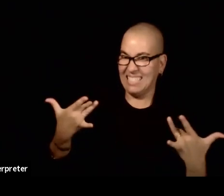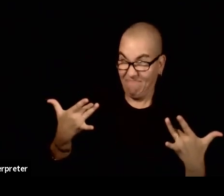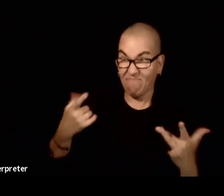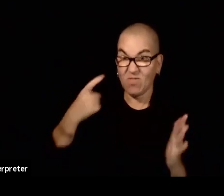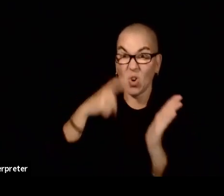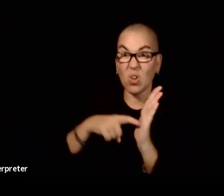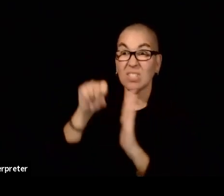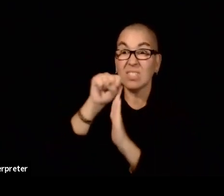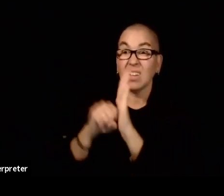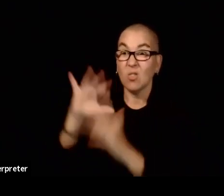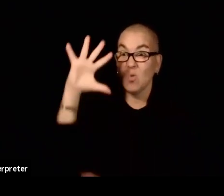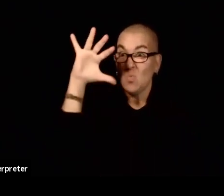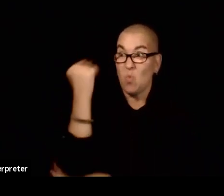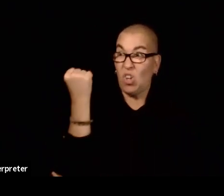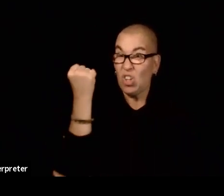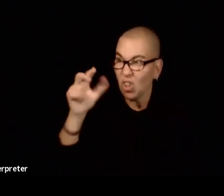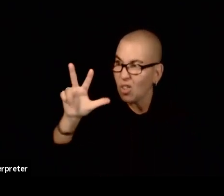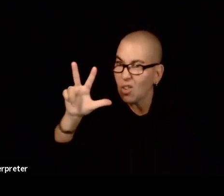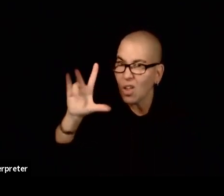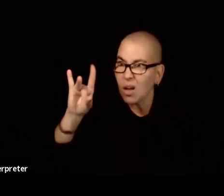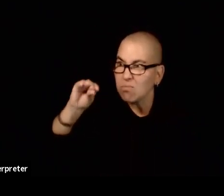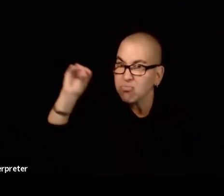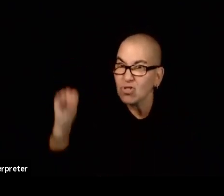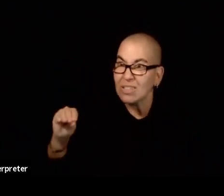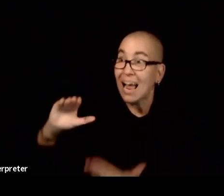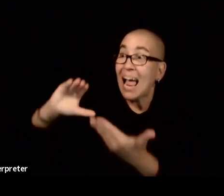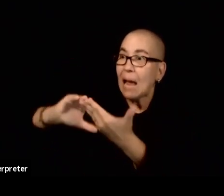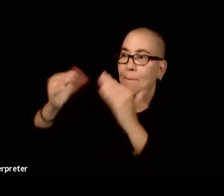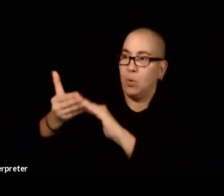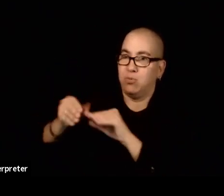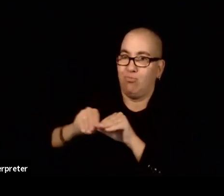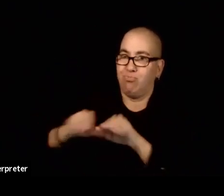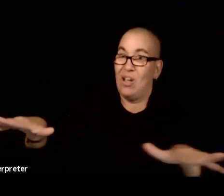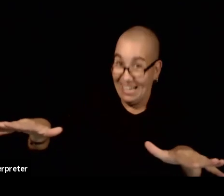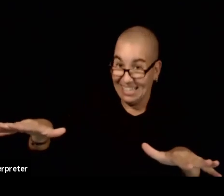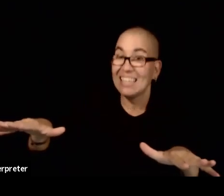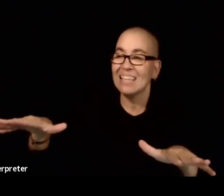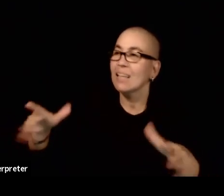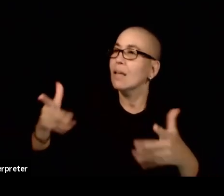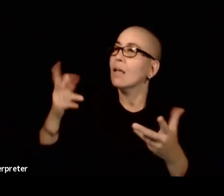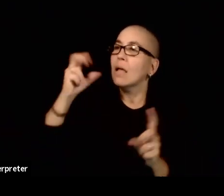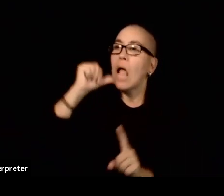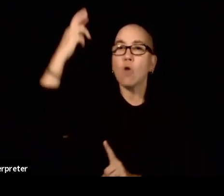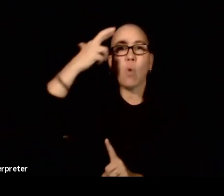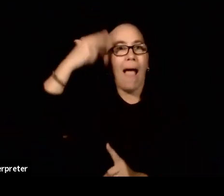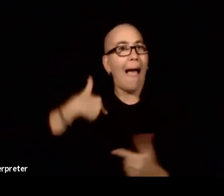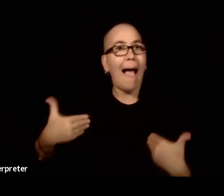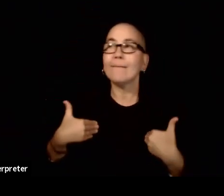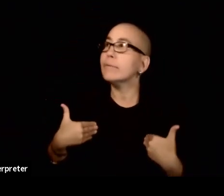community transition being unknown. Is there any new information on why our rate is increasing so much on that metric?